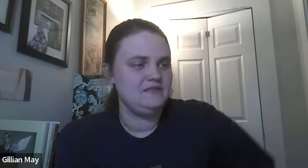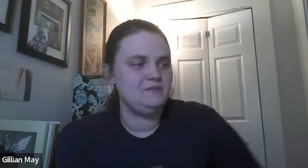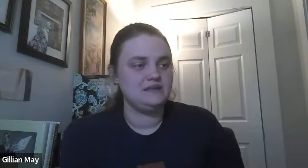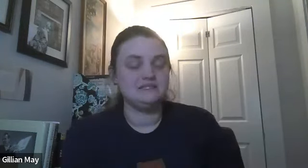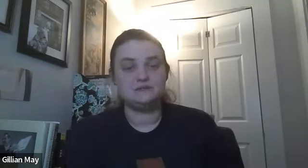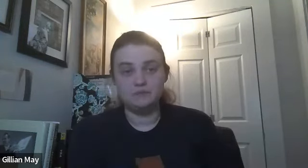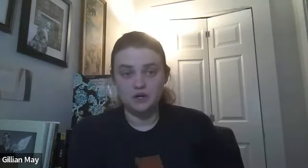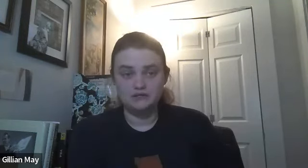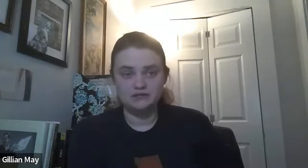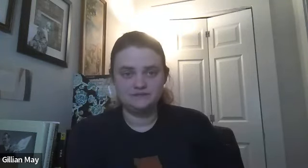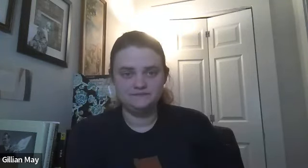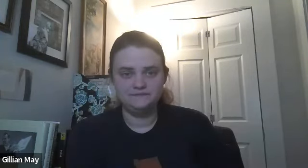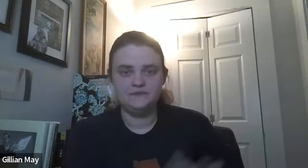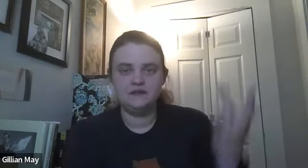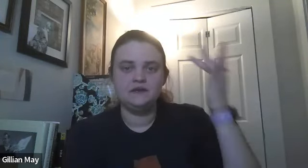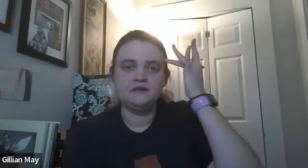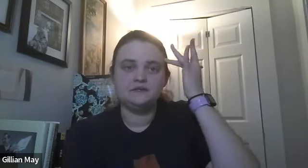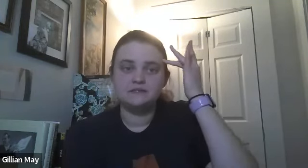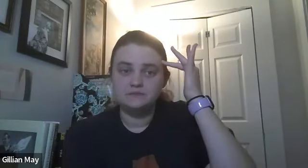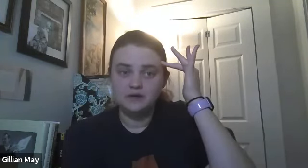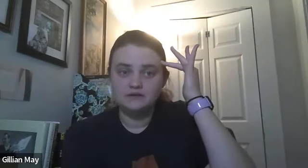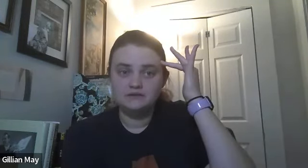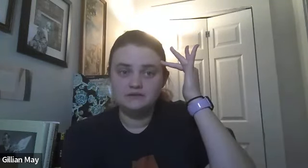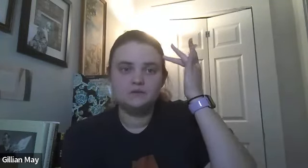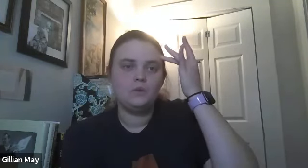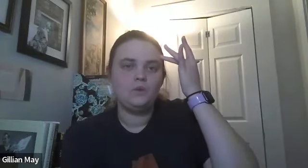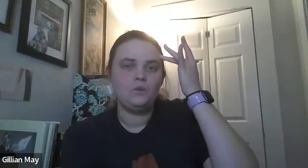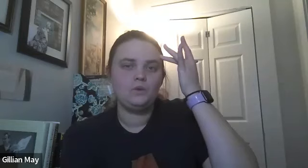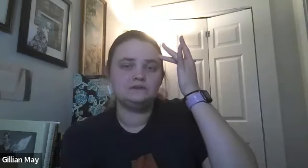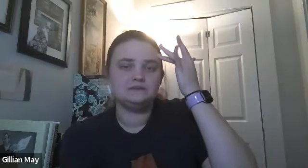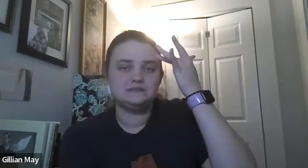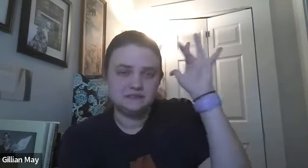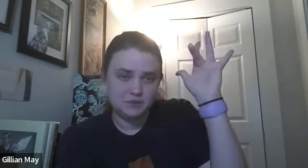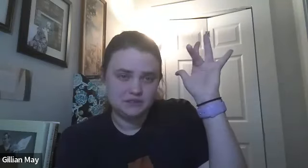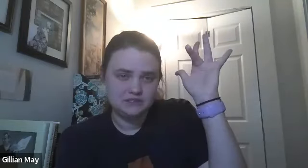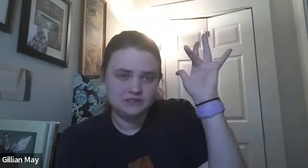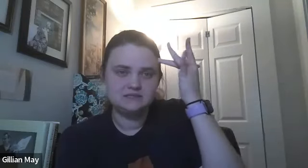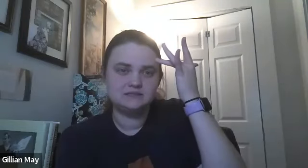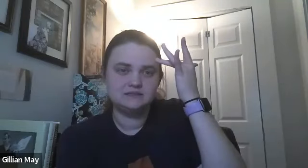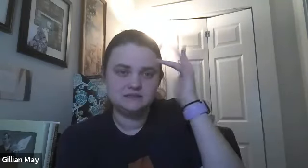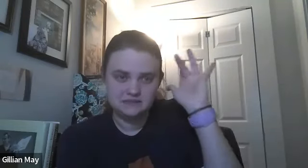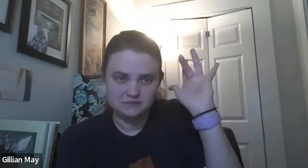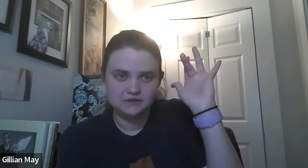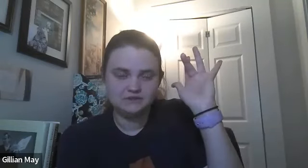We had smart, smart, or smart, smart.